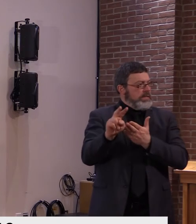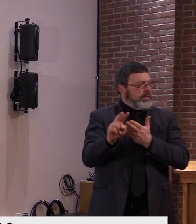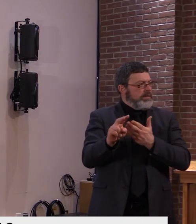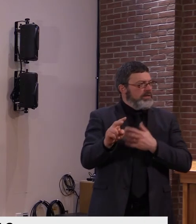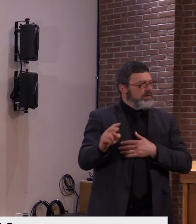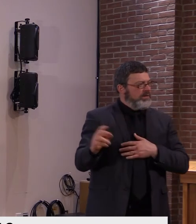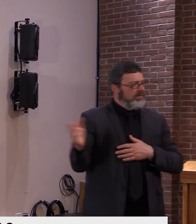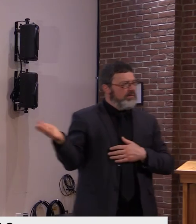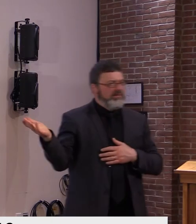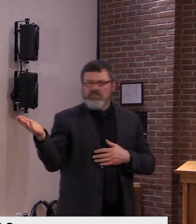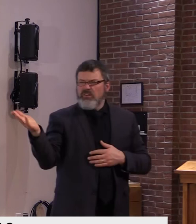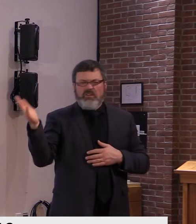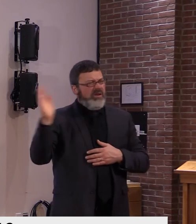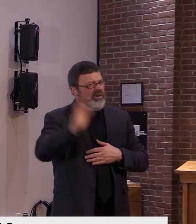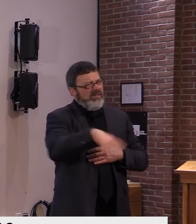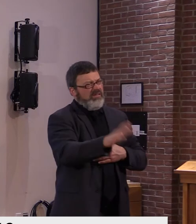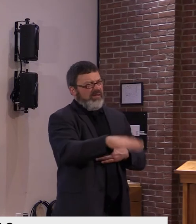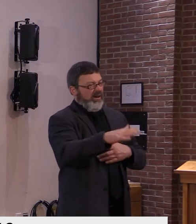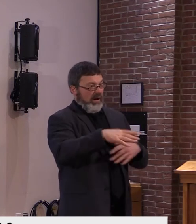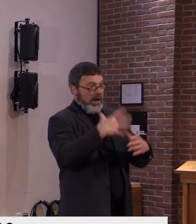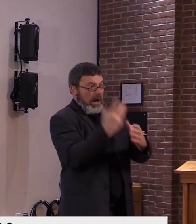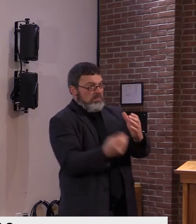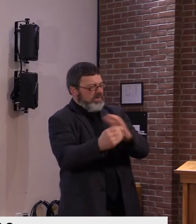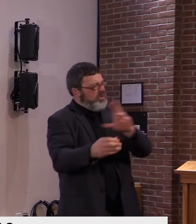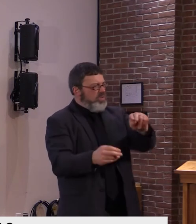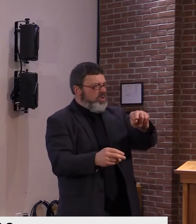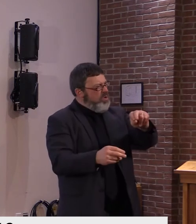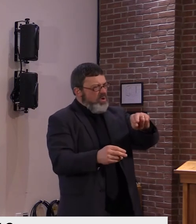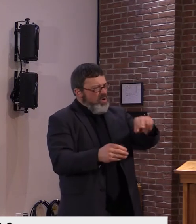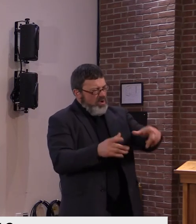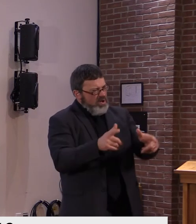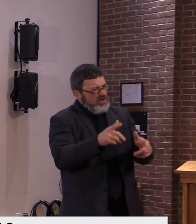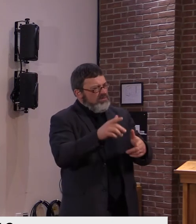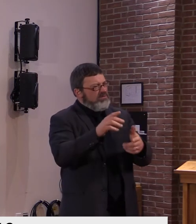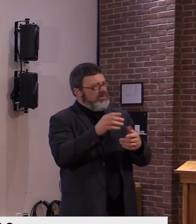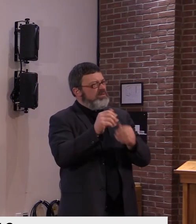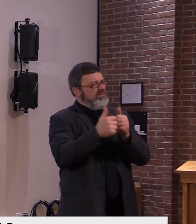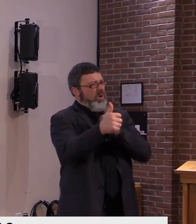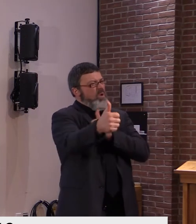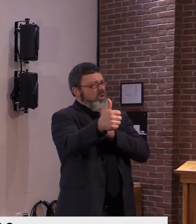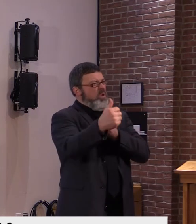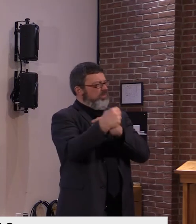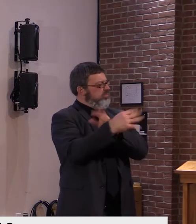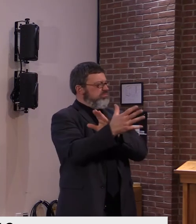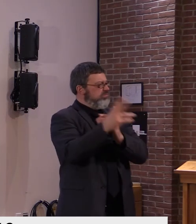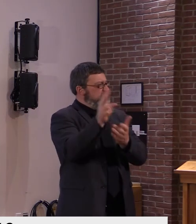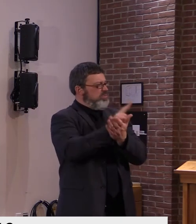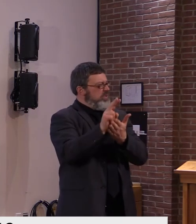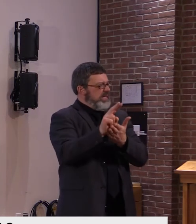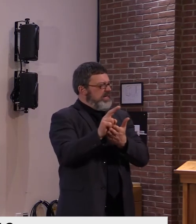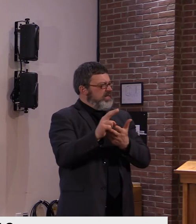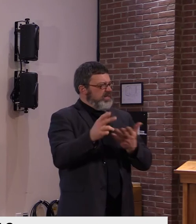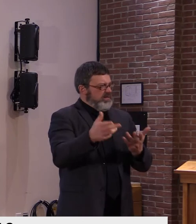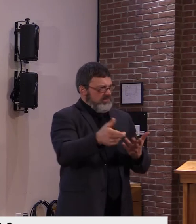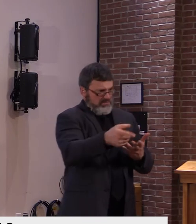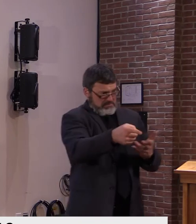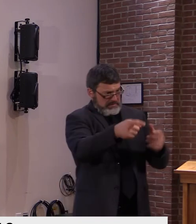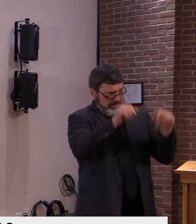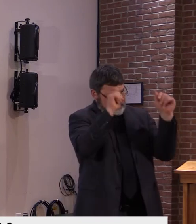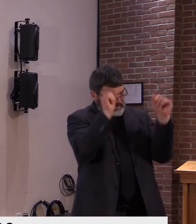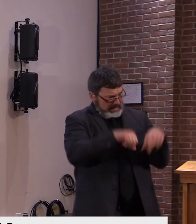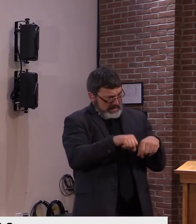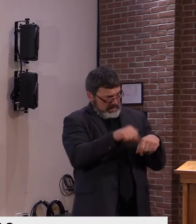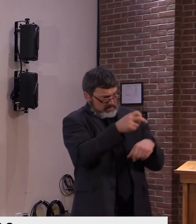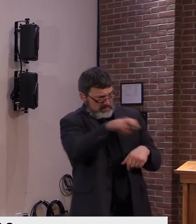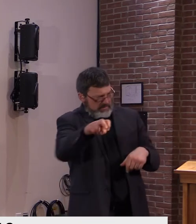an absence. But if they are, and we have specific attendance provisions for remote learning, if they are able to do it in accordance with those provisions, it would not count as an